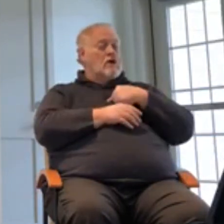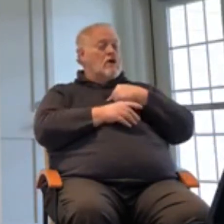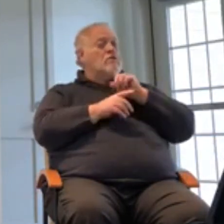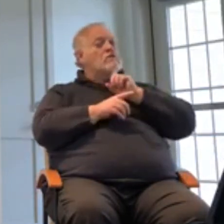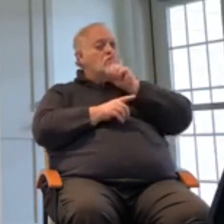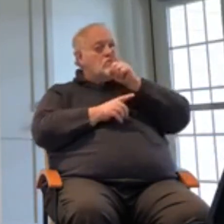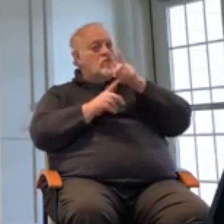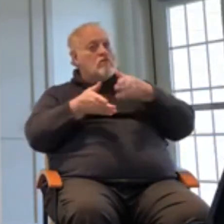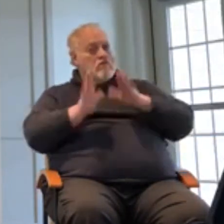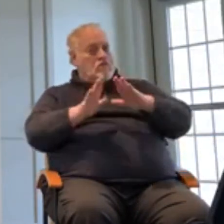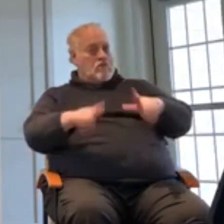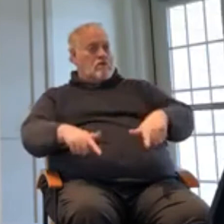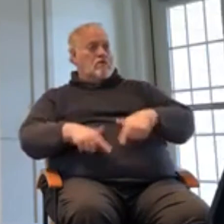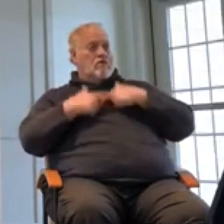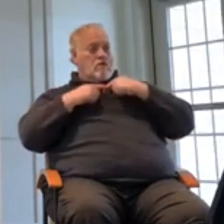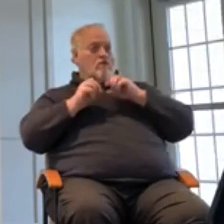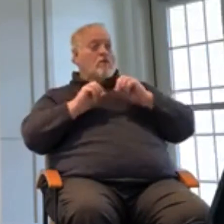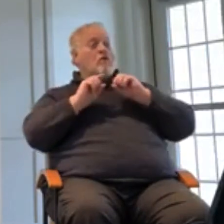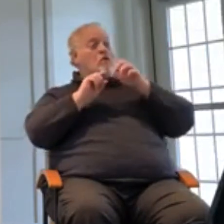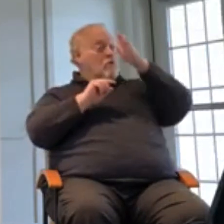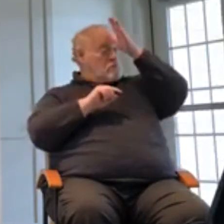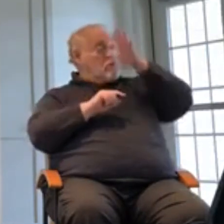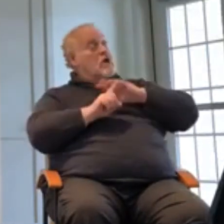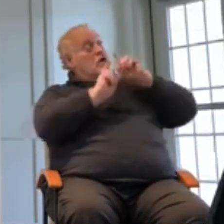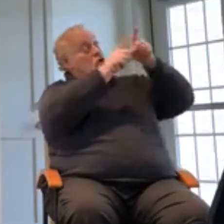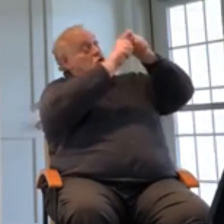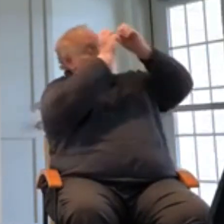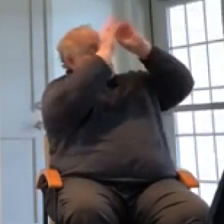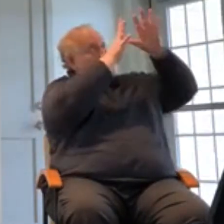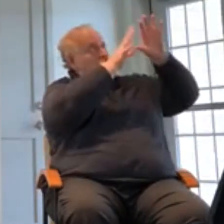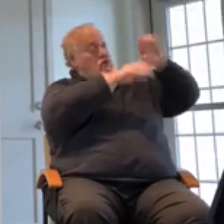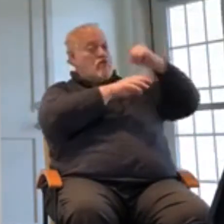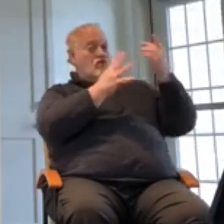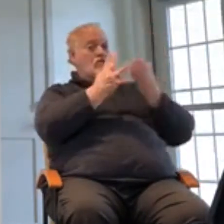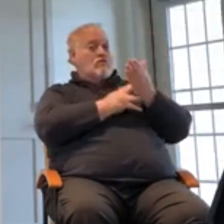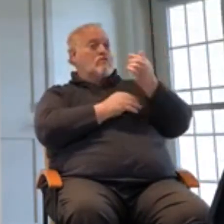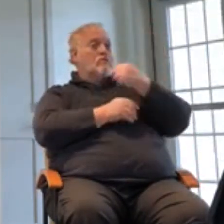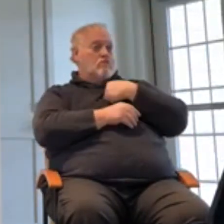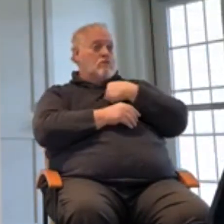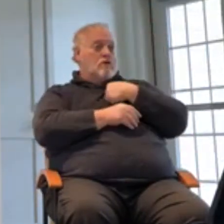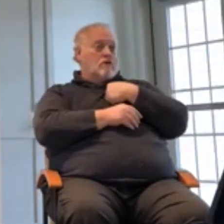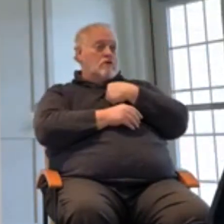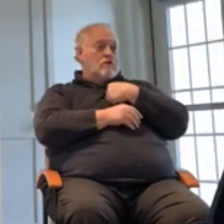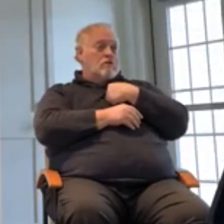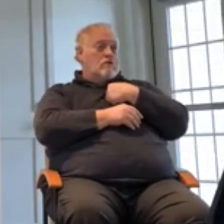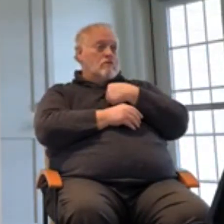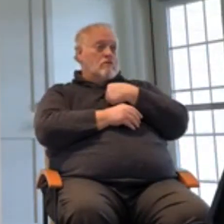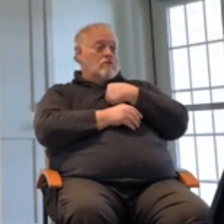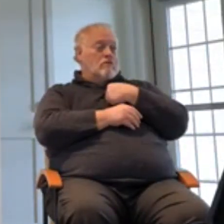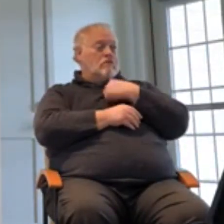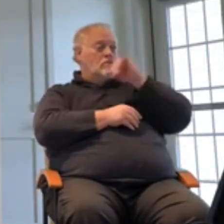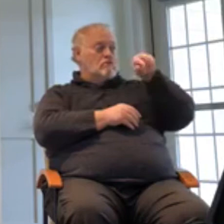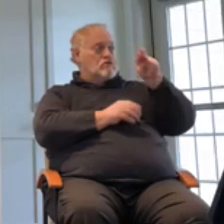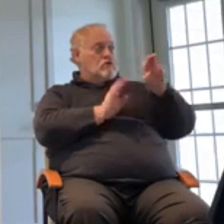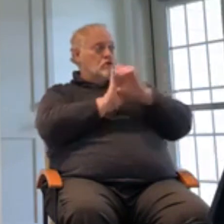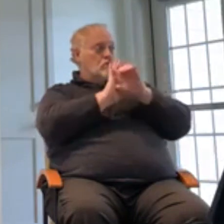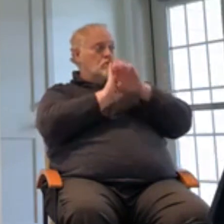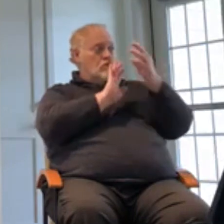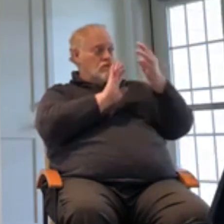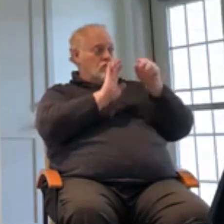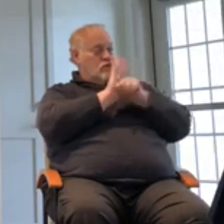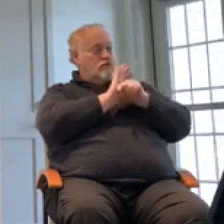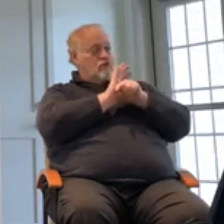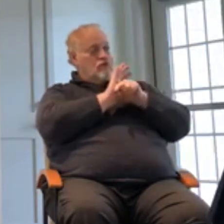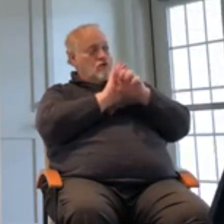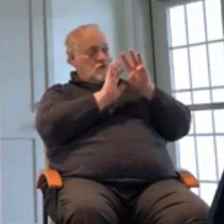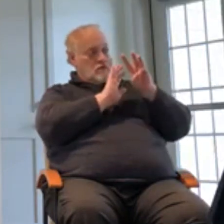life. No man cometh into the Father but by me." That's John 14:6. I hope, it's my prayer for